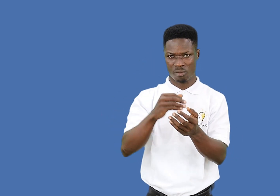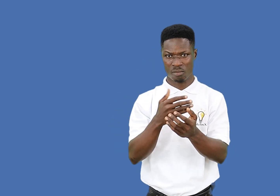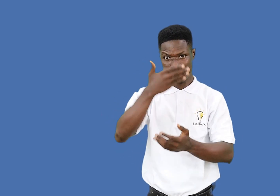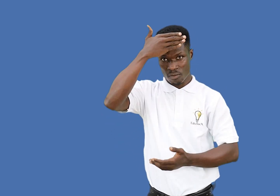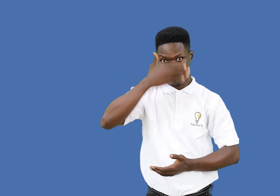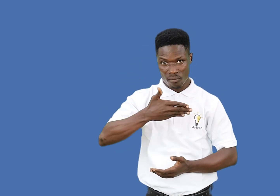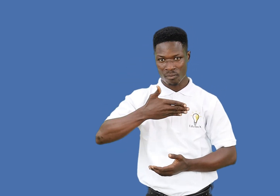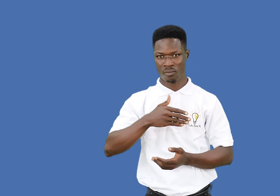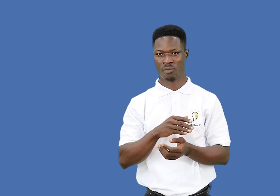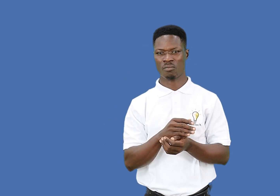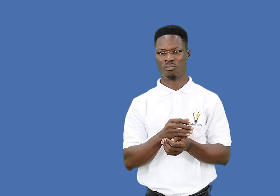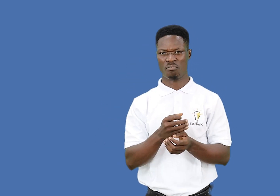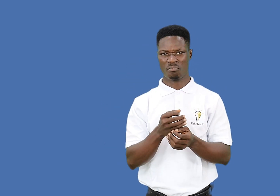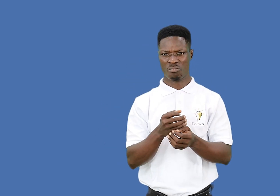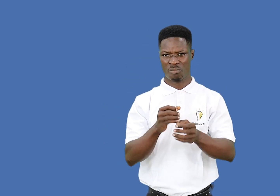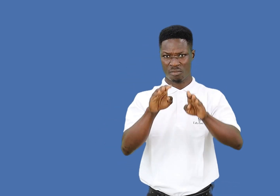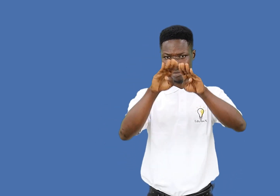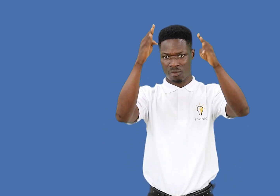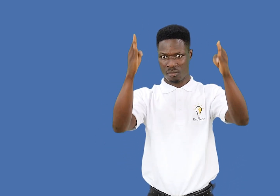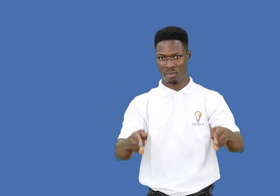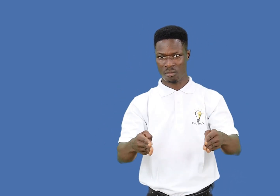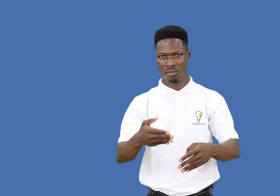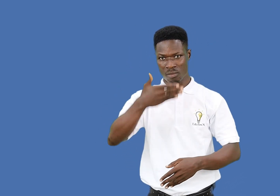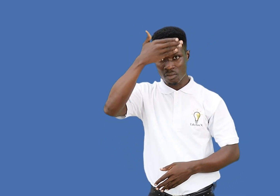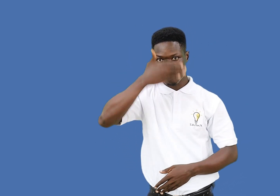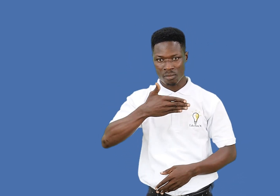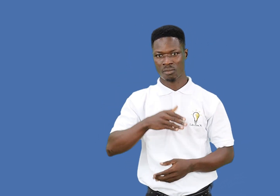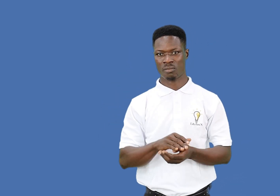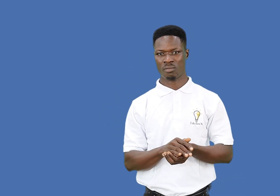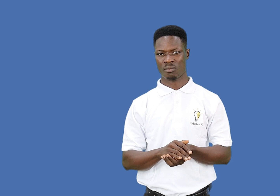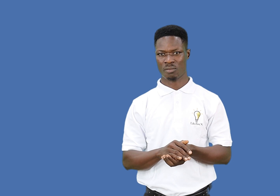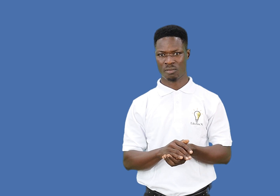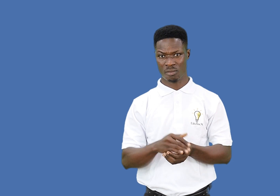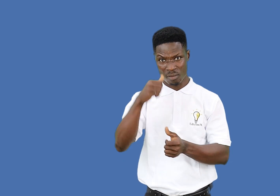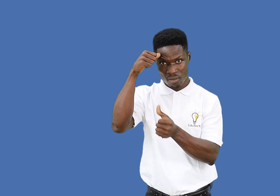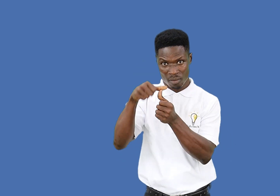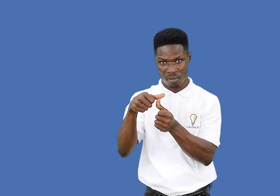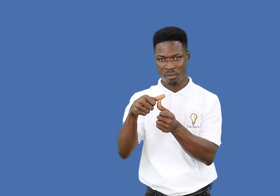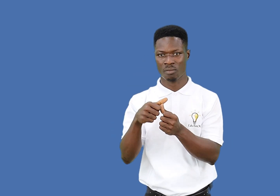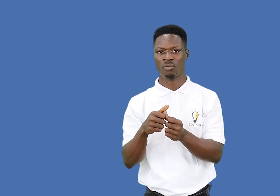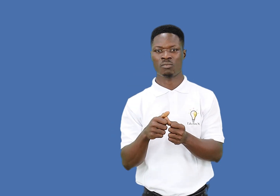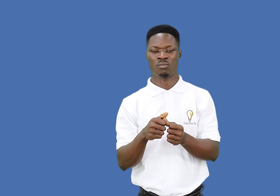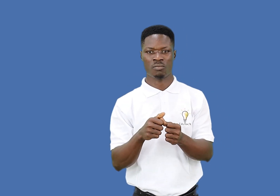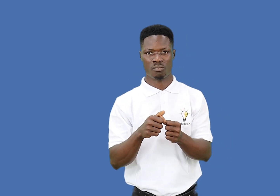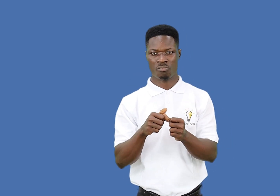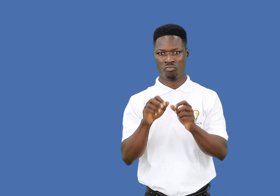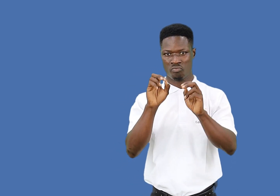We learned about the front view of a system unit. Do you remember?